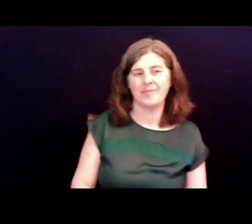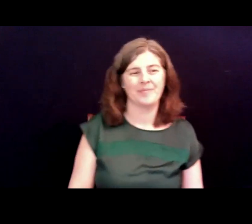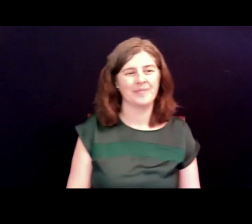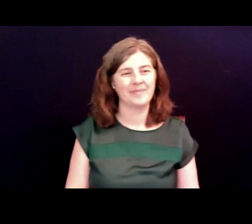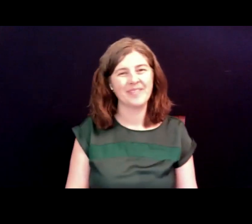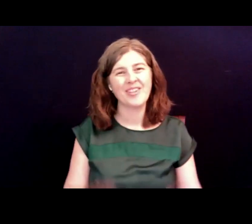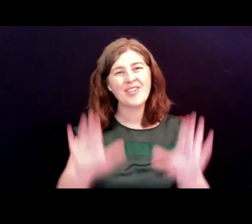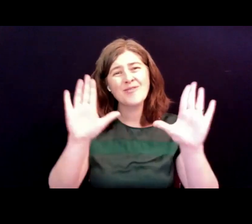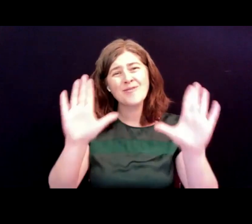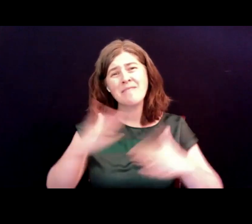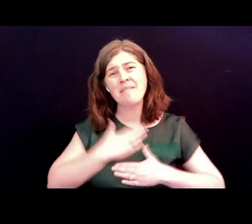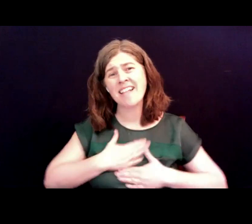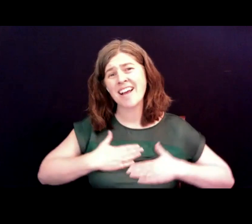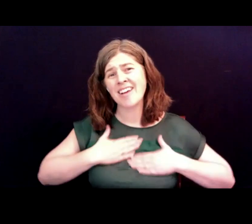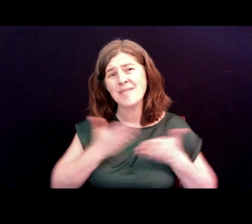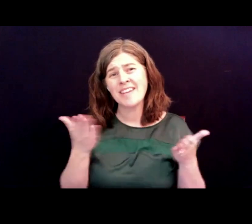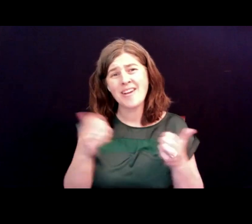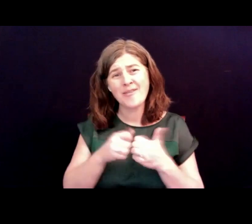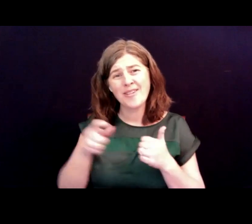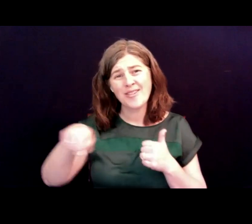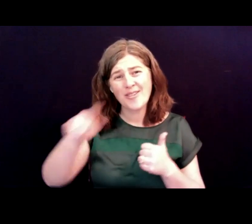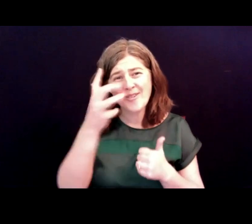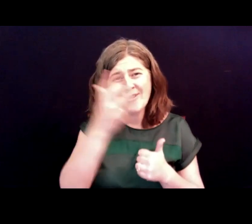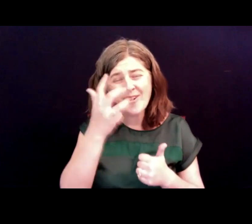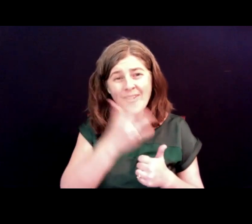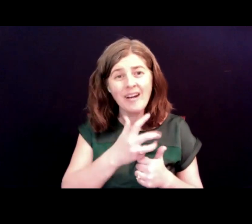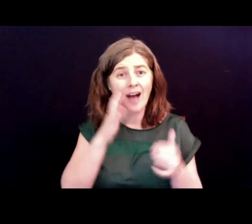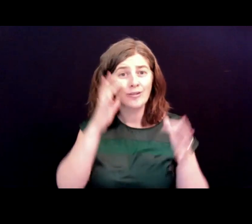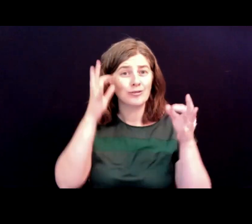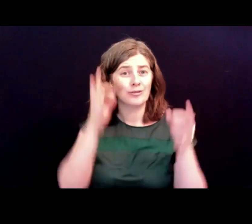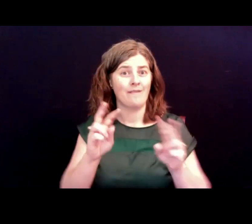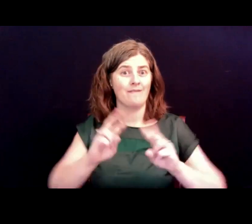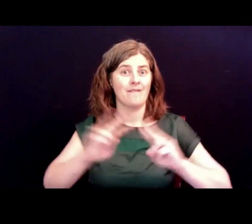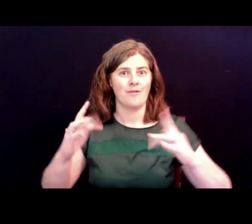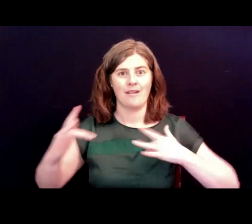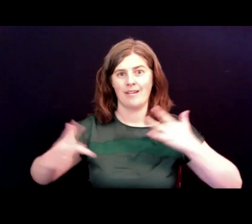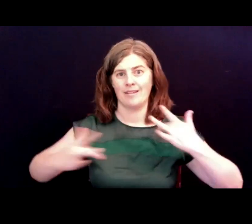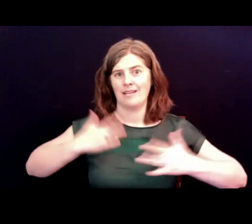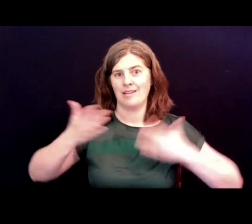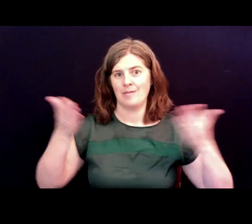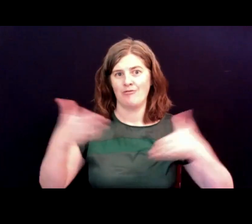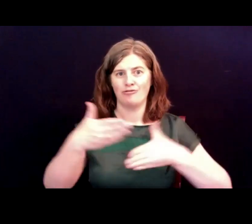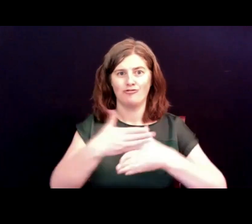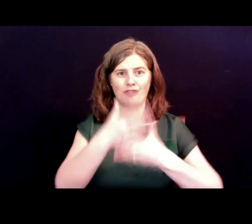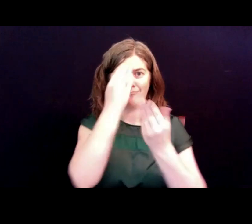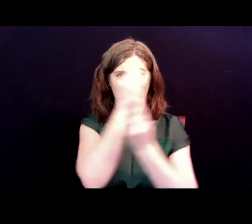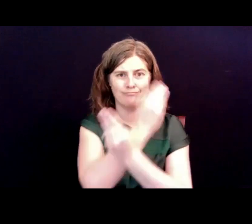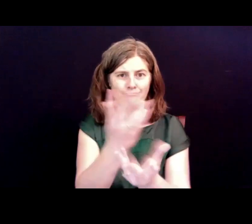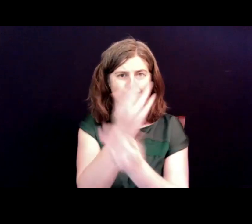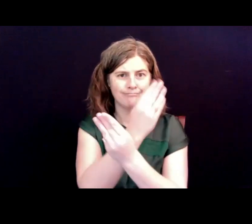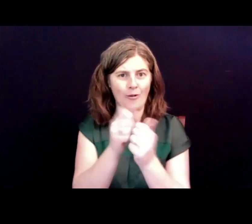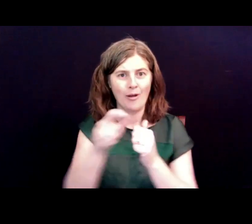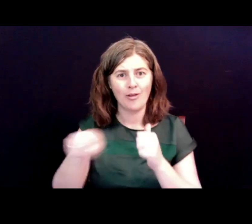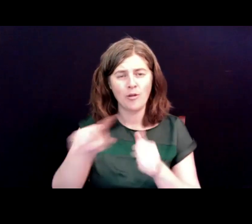Great. It is such a pleasure to be here with all of you. And so I certainly am very excited to be here to share with you some information today